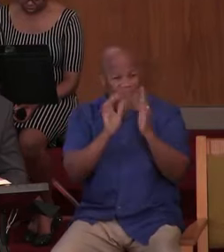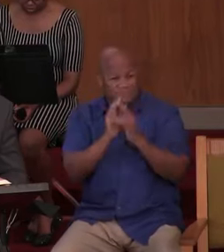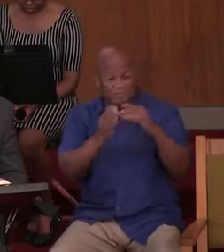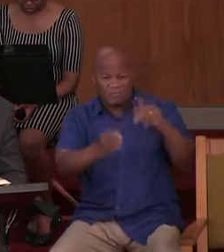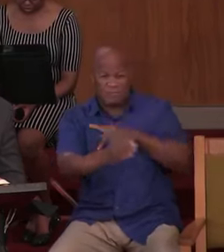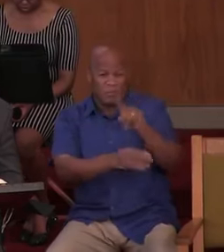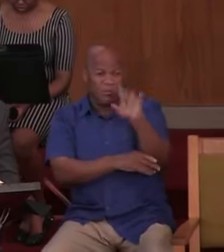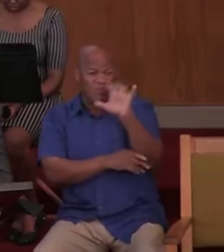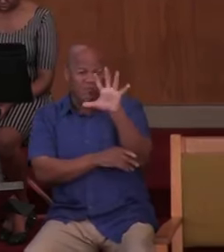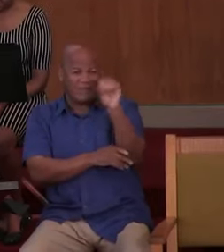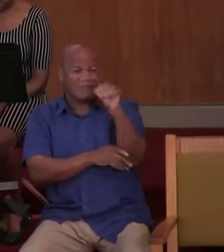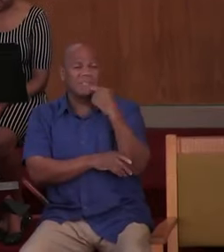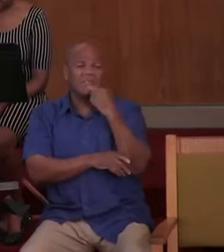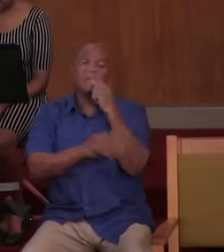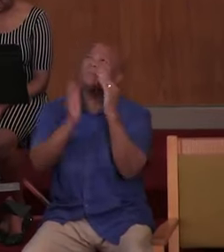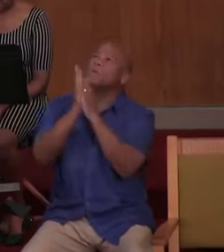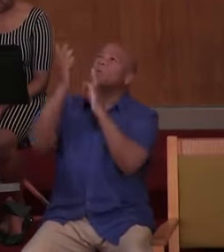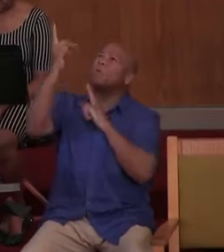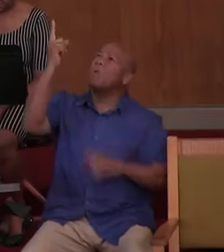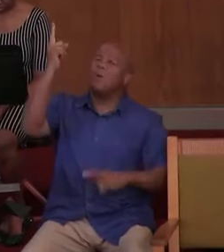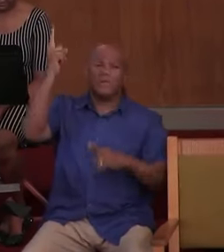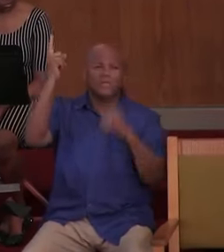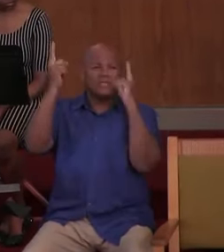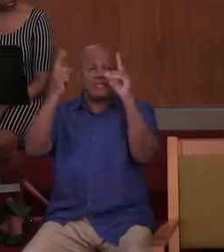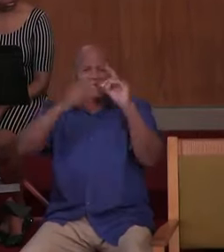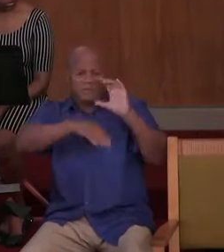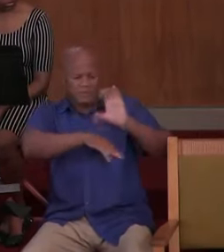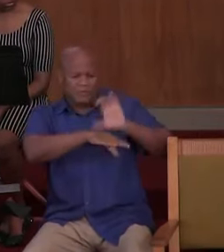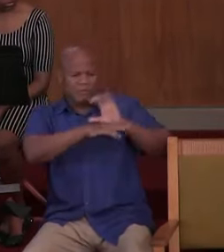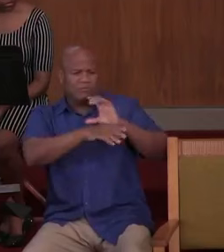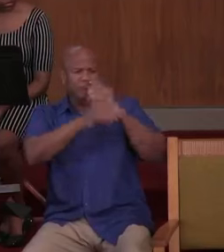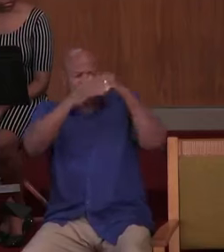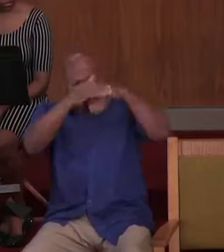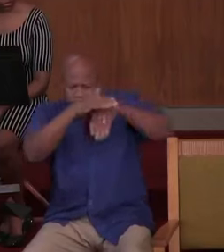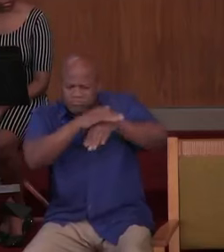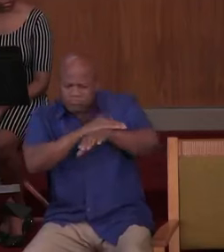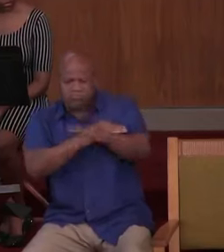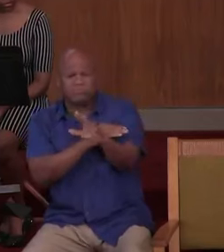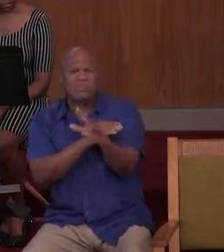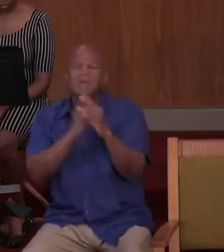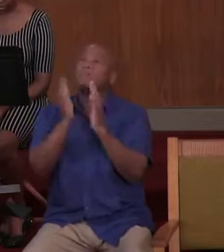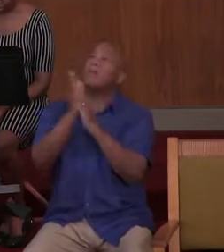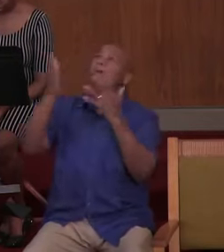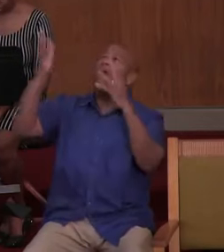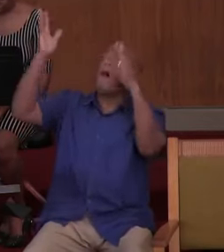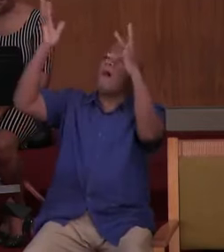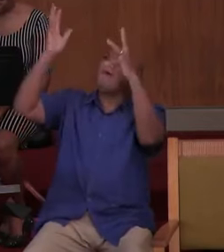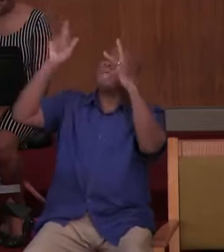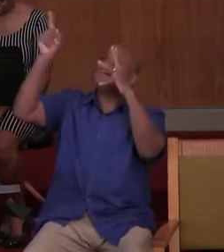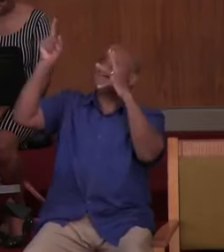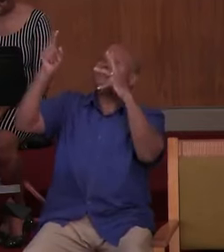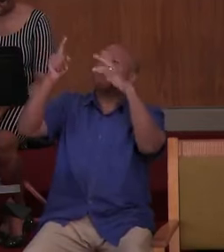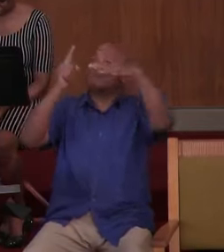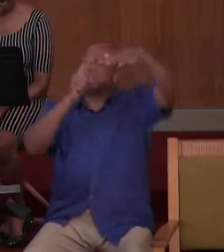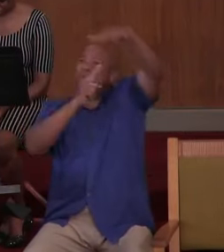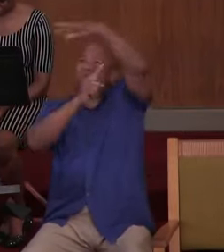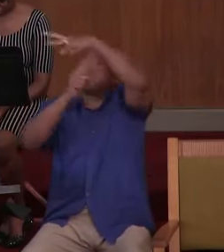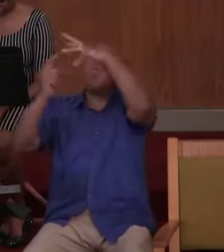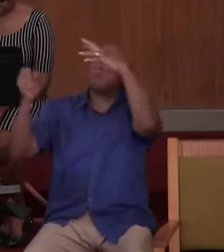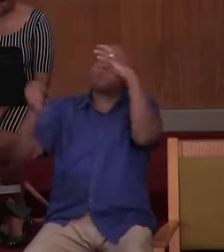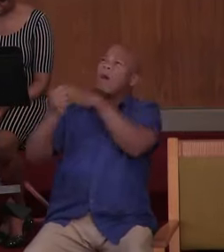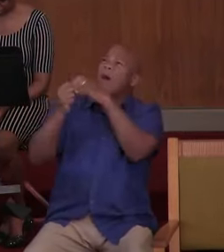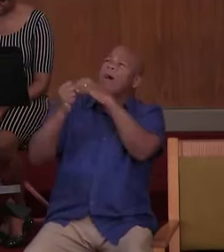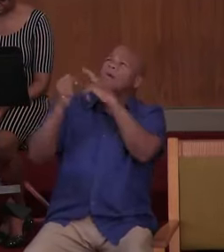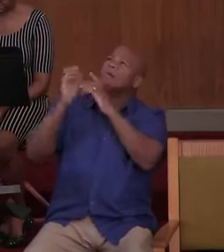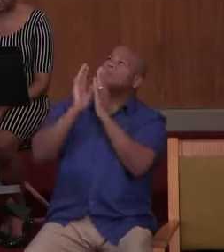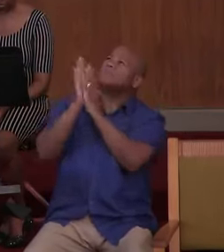Lord, praise God in his sanctuary, praise him in the ferment of his power, praise him for his mighty